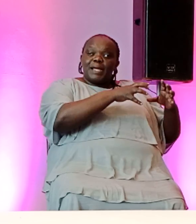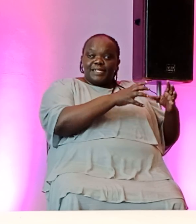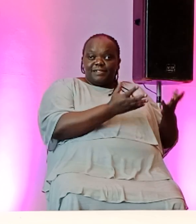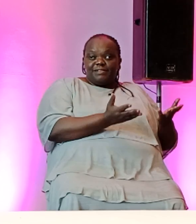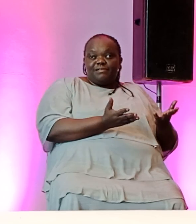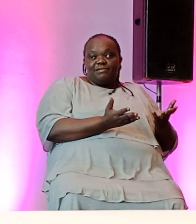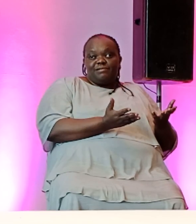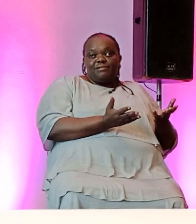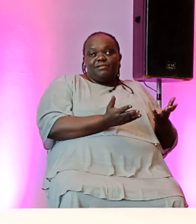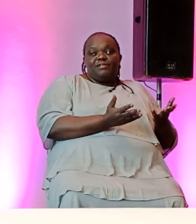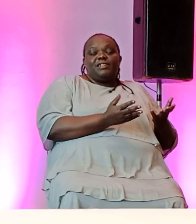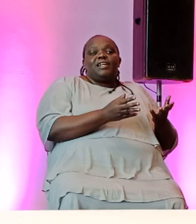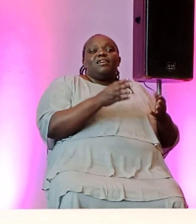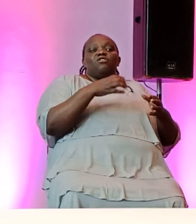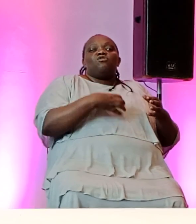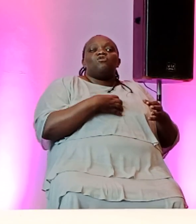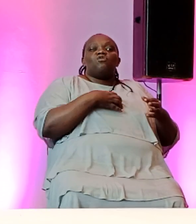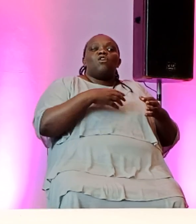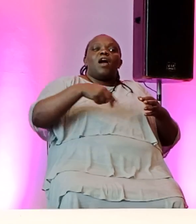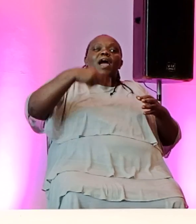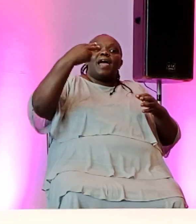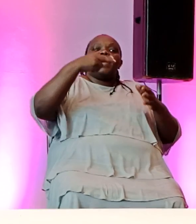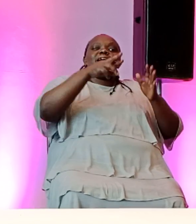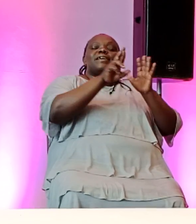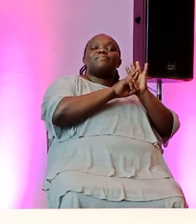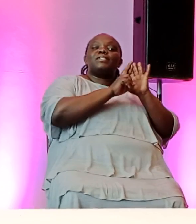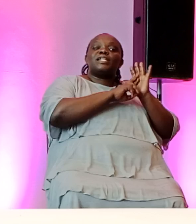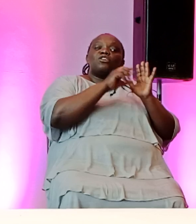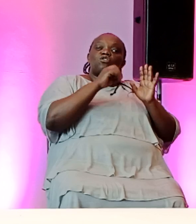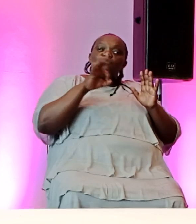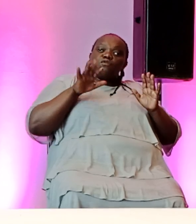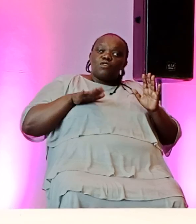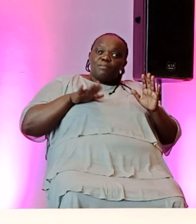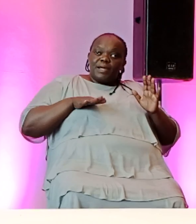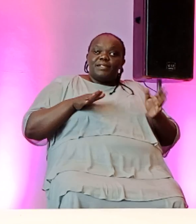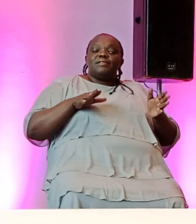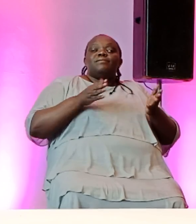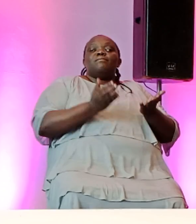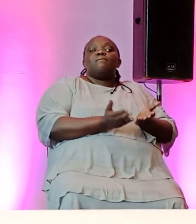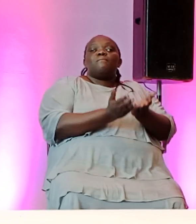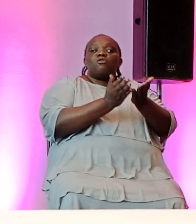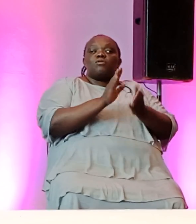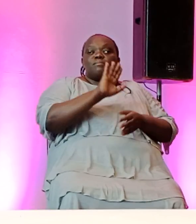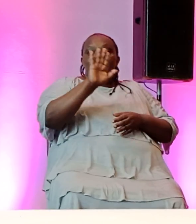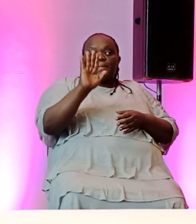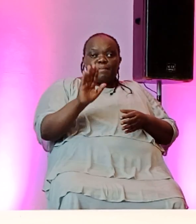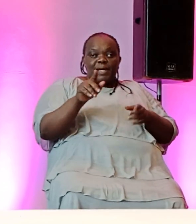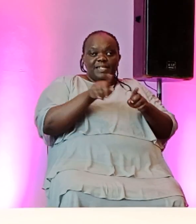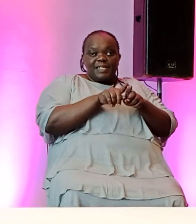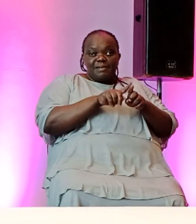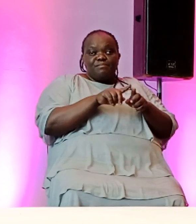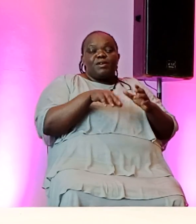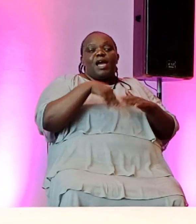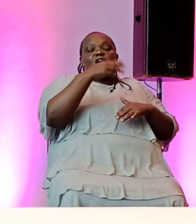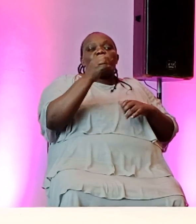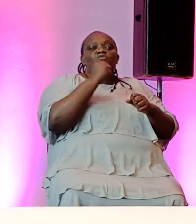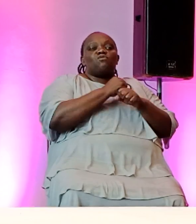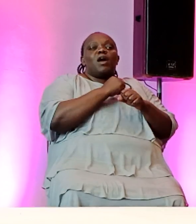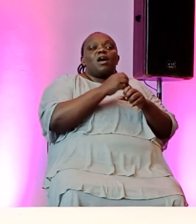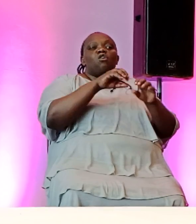Companies boasting a high representation of women on their boards do outperform